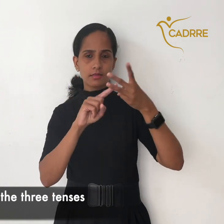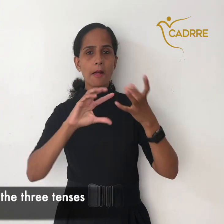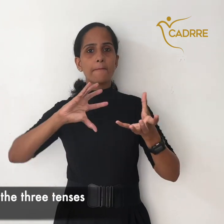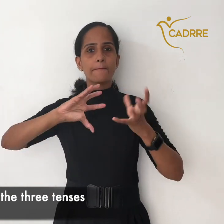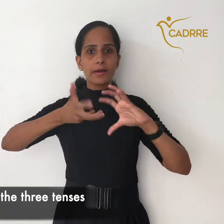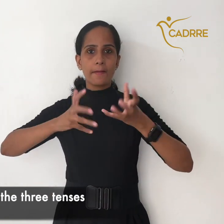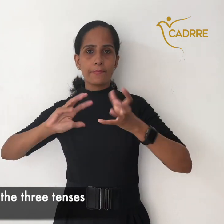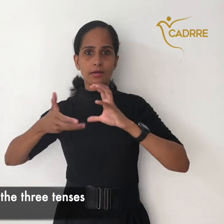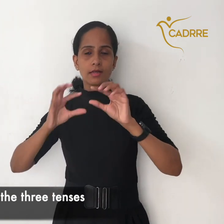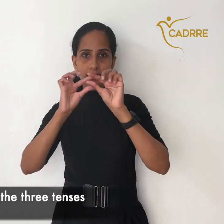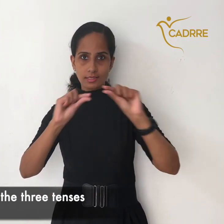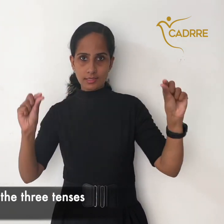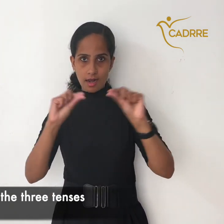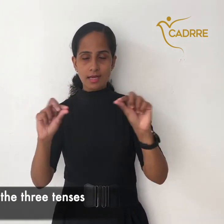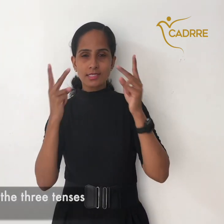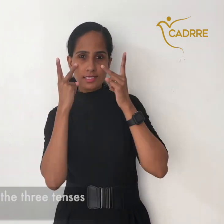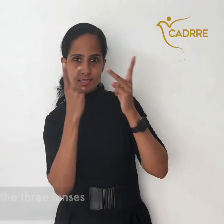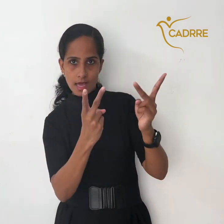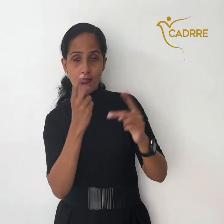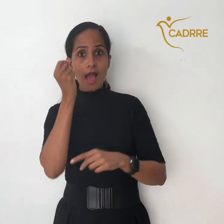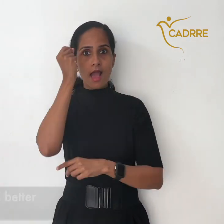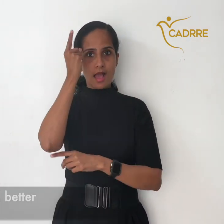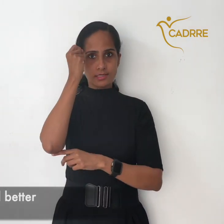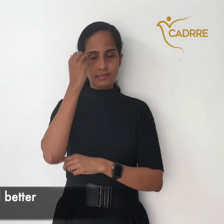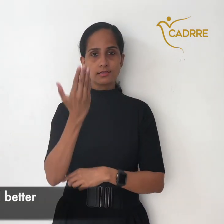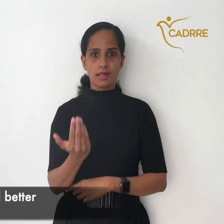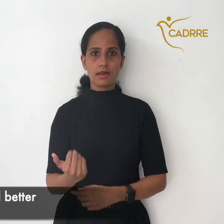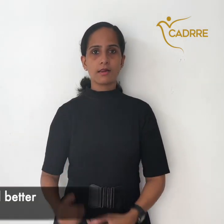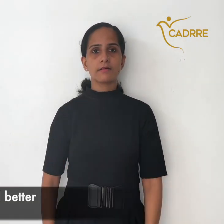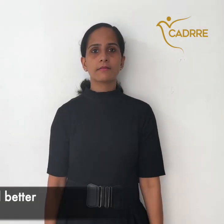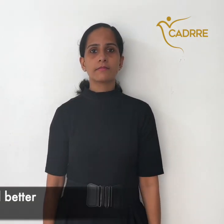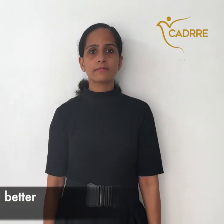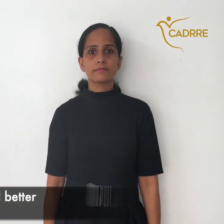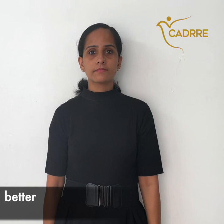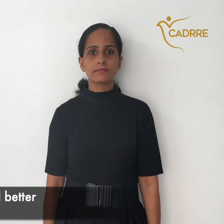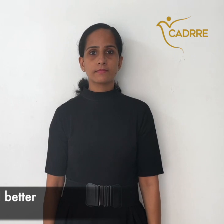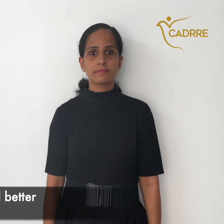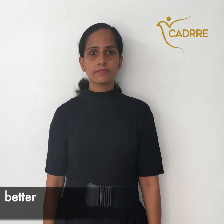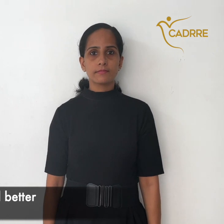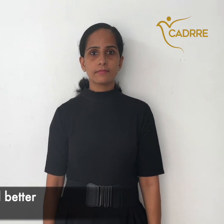sentences in the three tenses so that we can understand better.